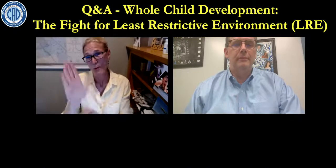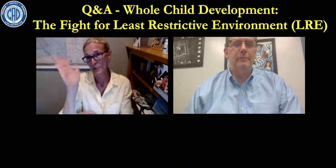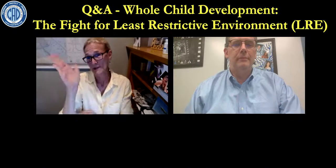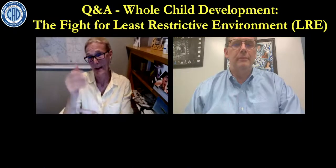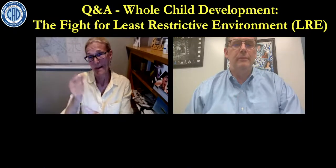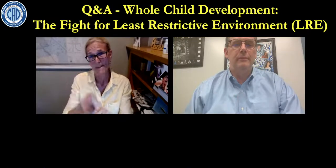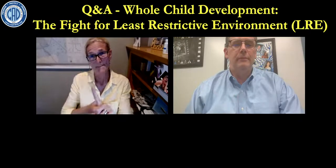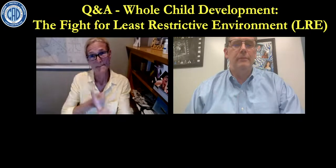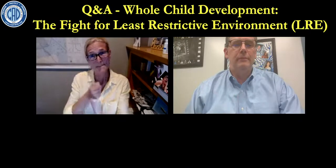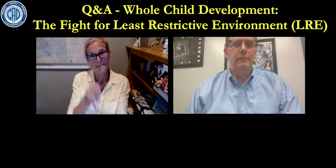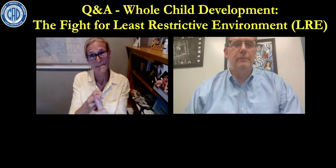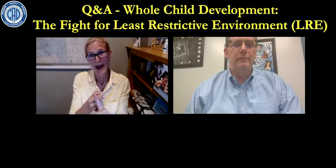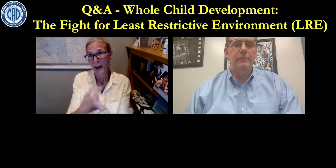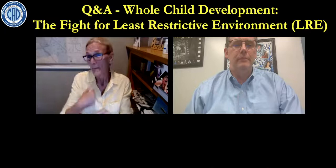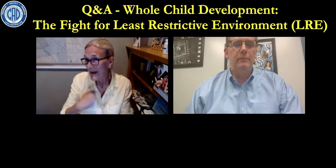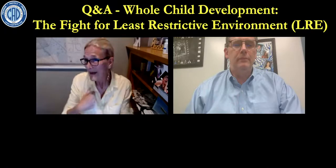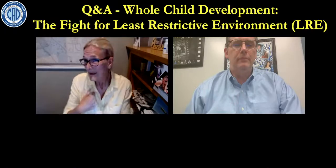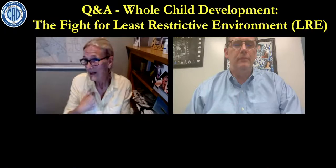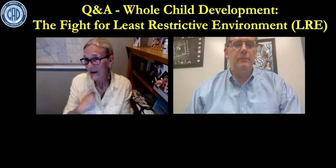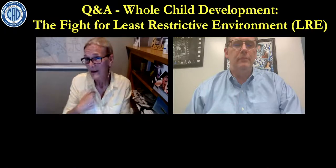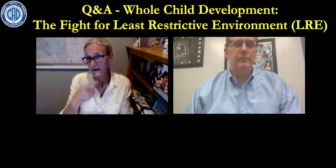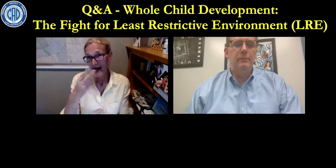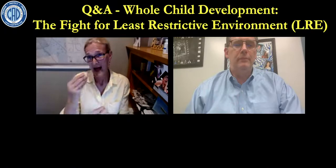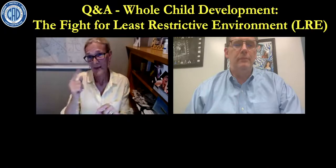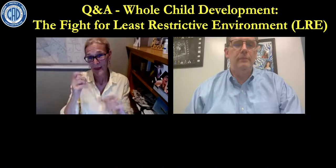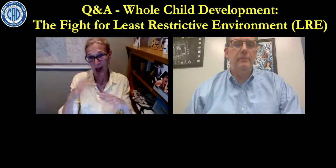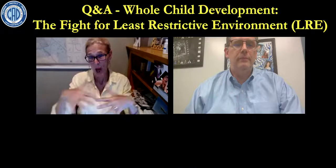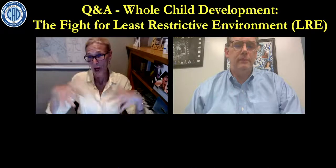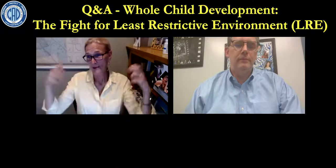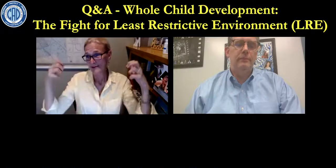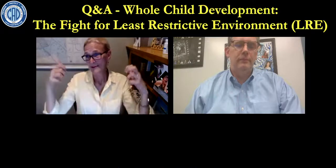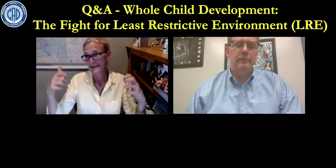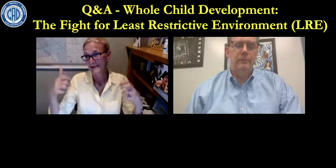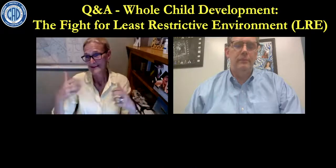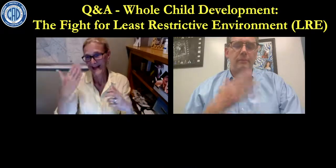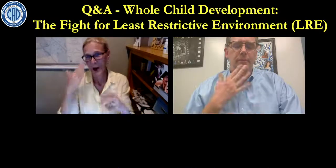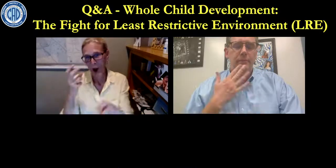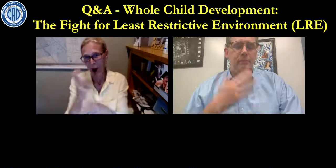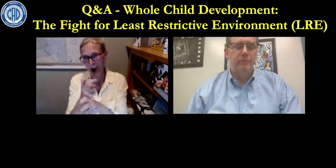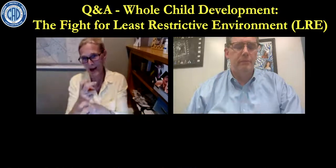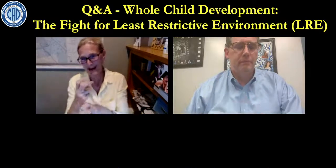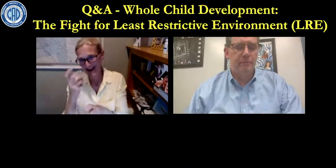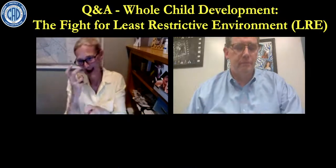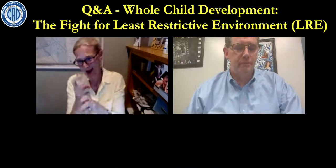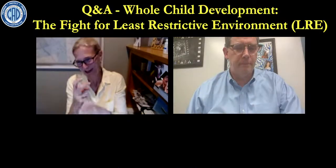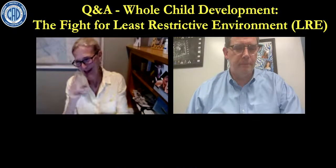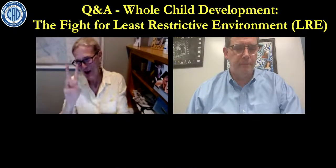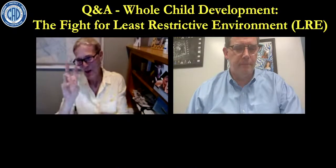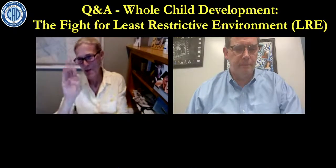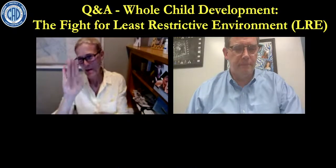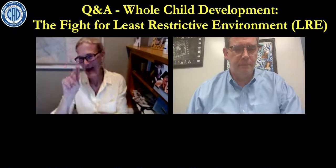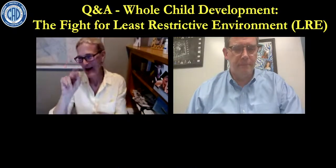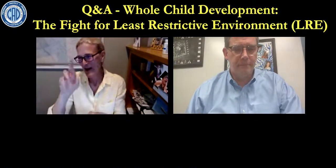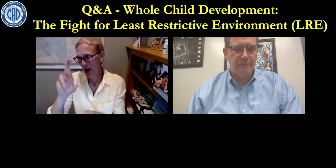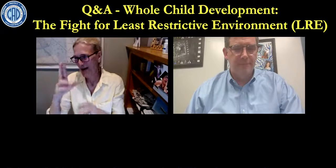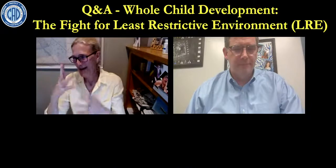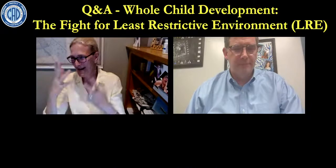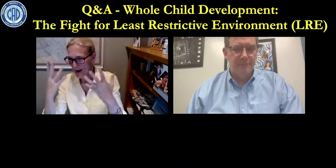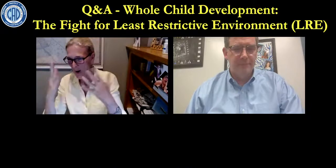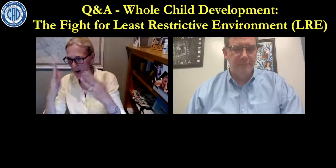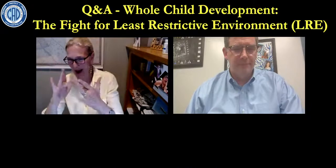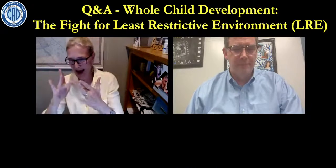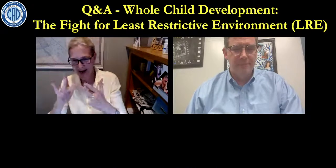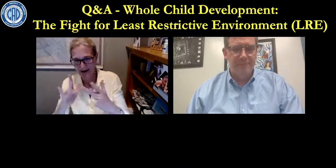you have no idea, really, that your presentation has really had an impact on me and the